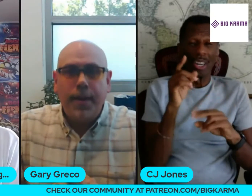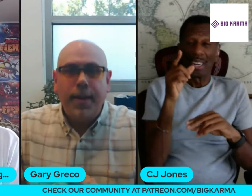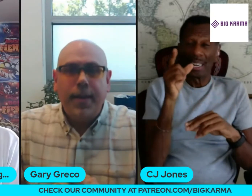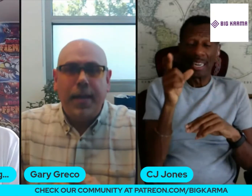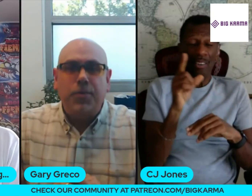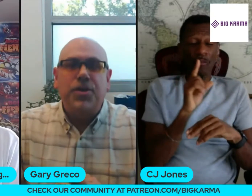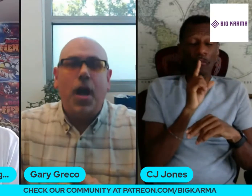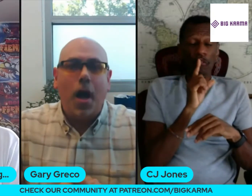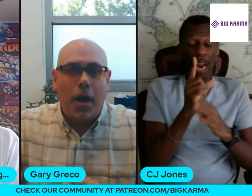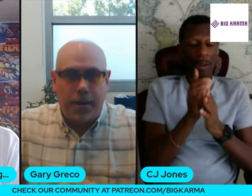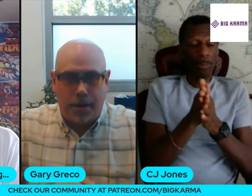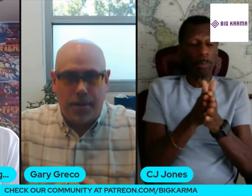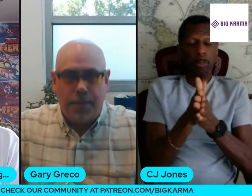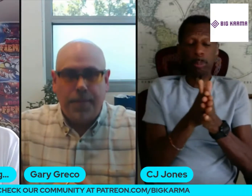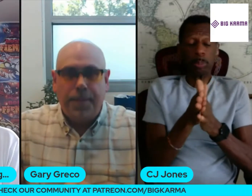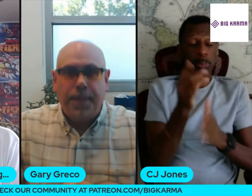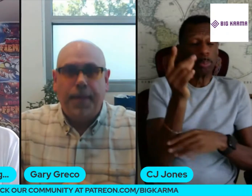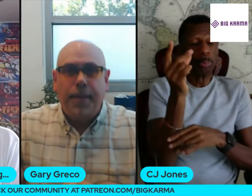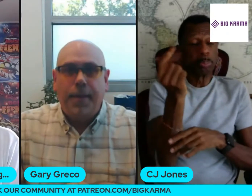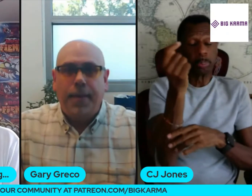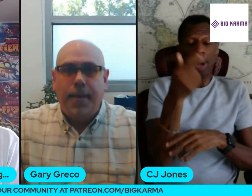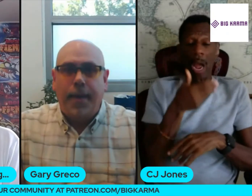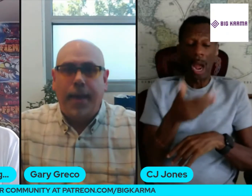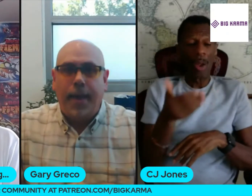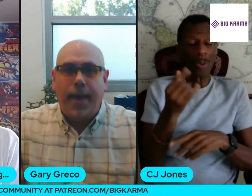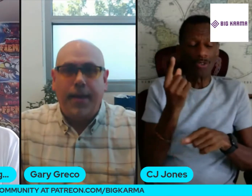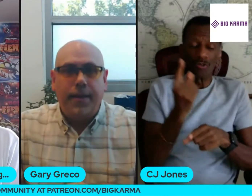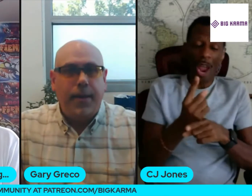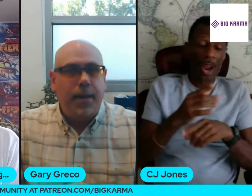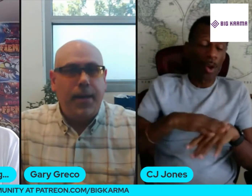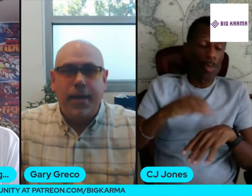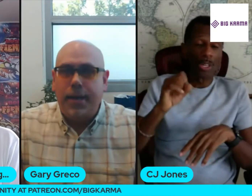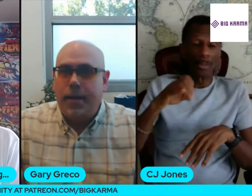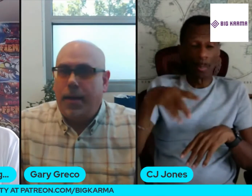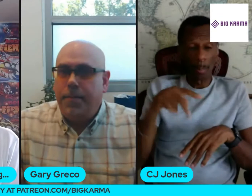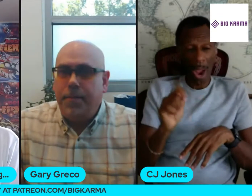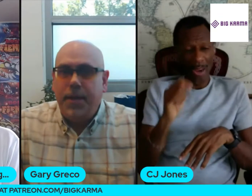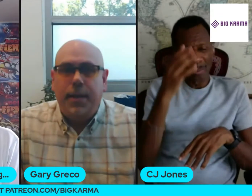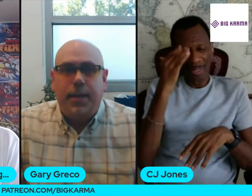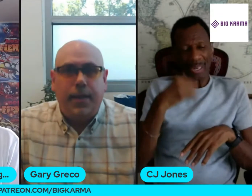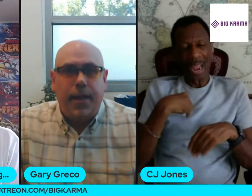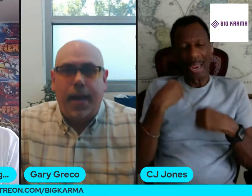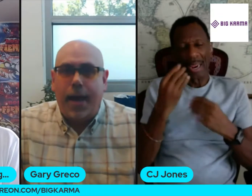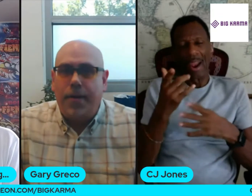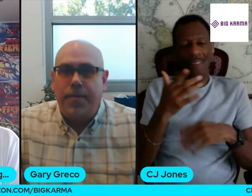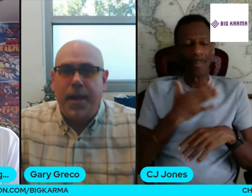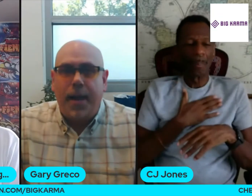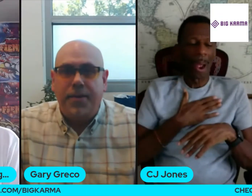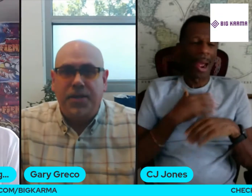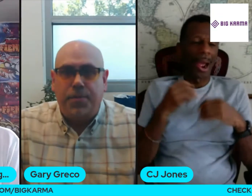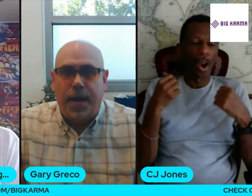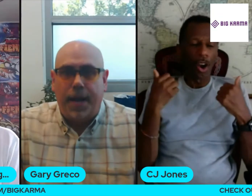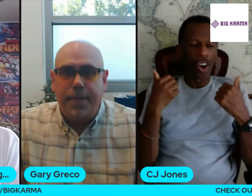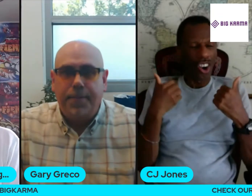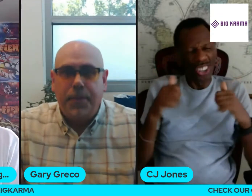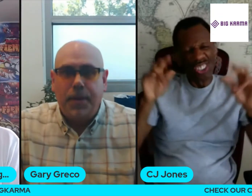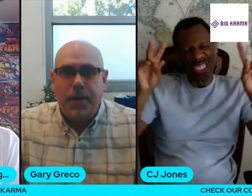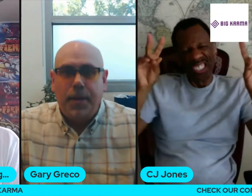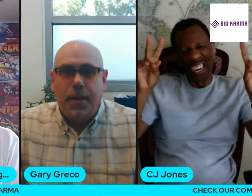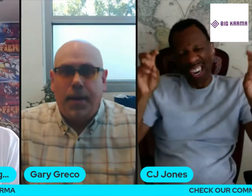So it was an honor, and he immediately hired me on the